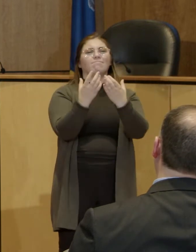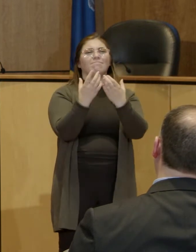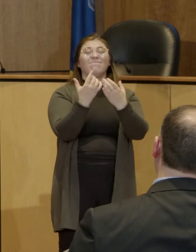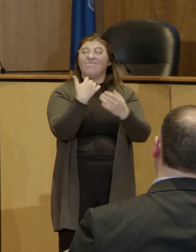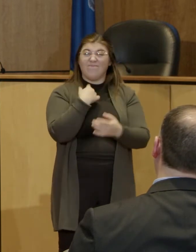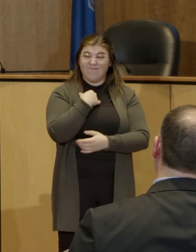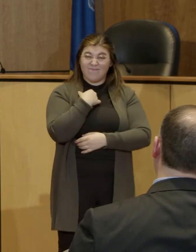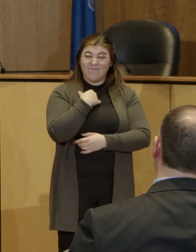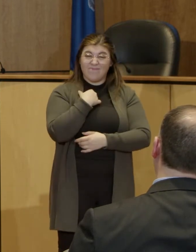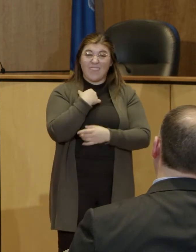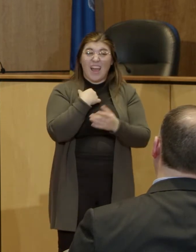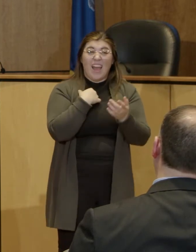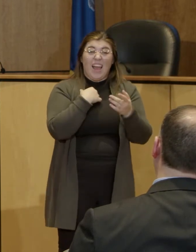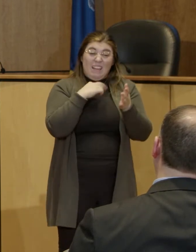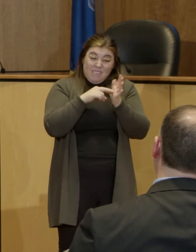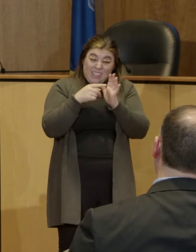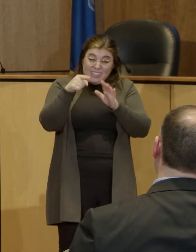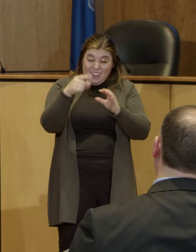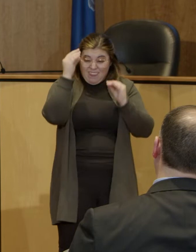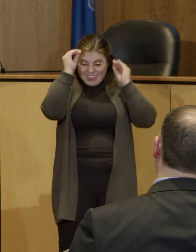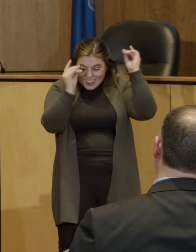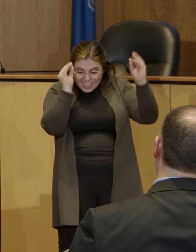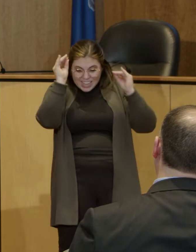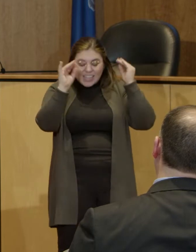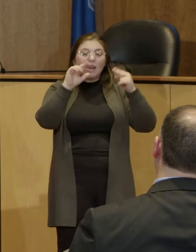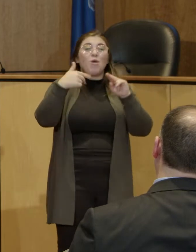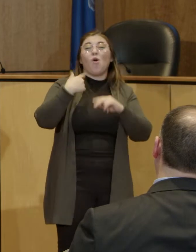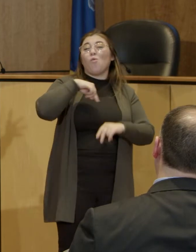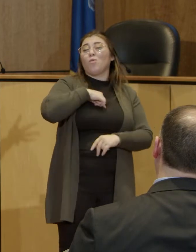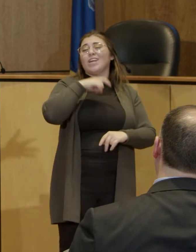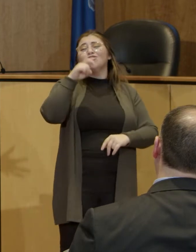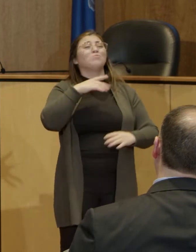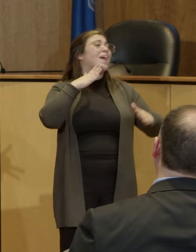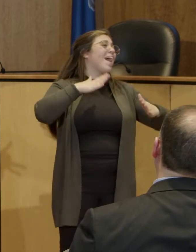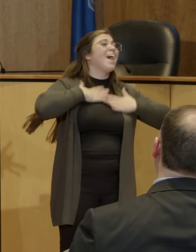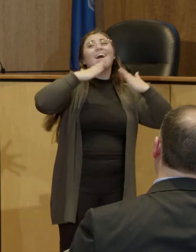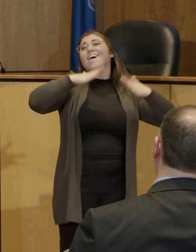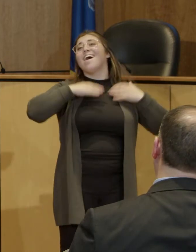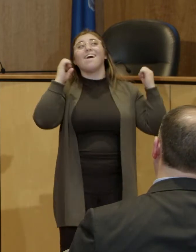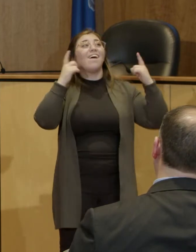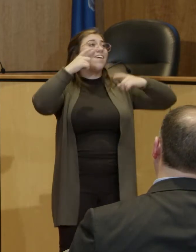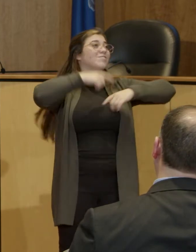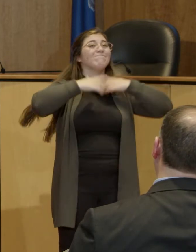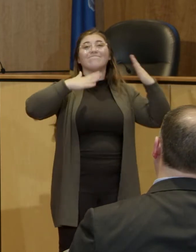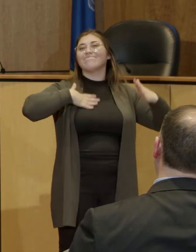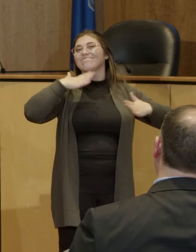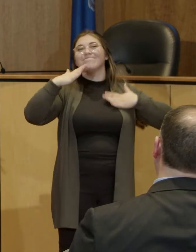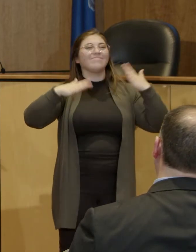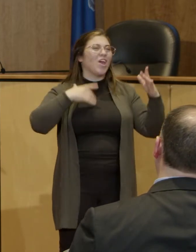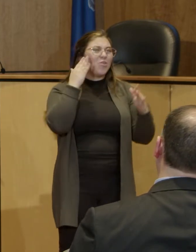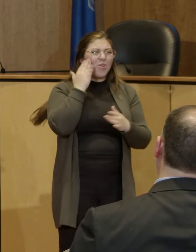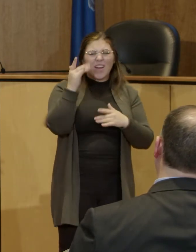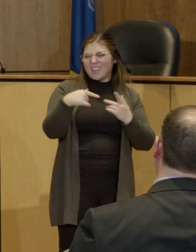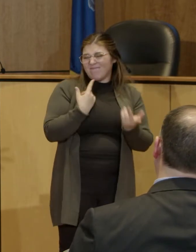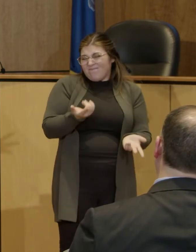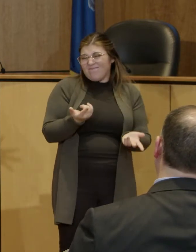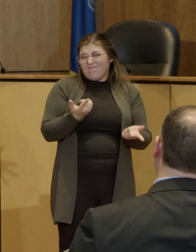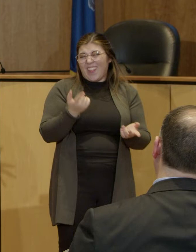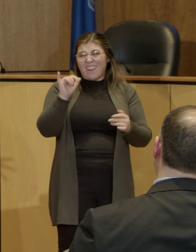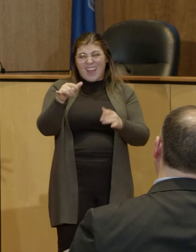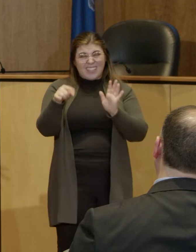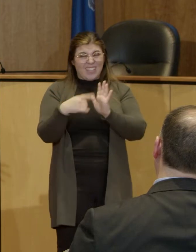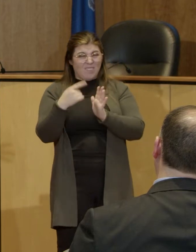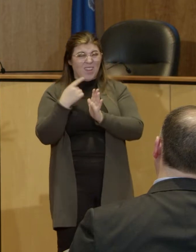I'm talking about this way we think we should just be happy-go-lucky all the time, even in spite of the fact that